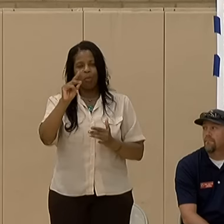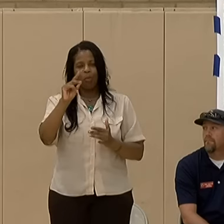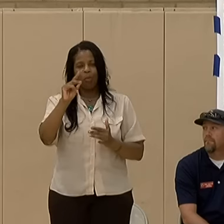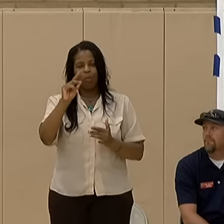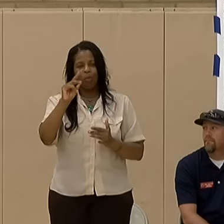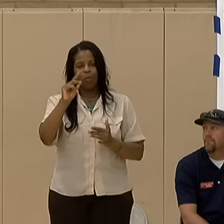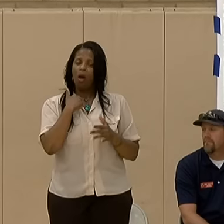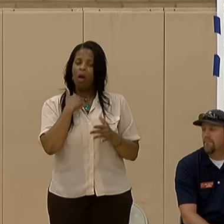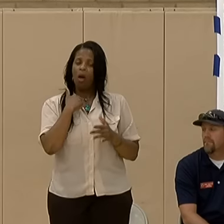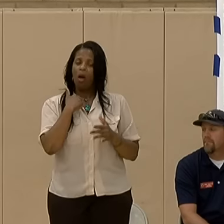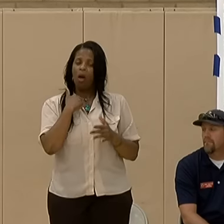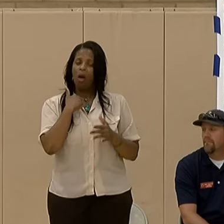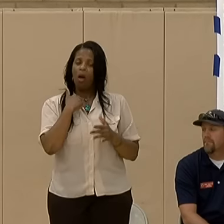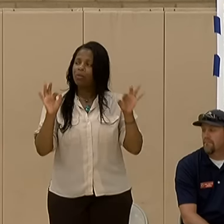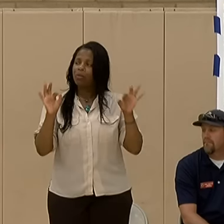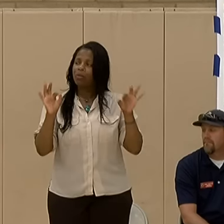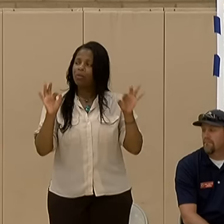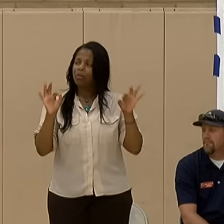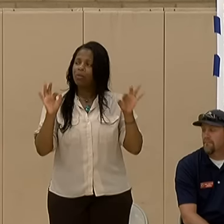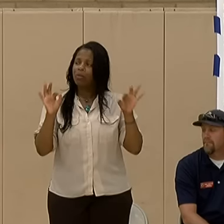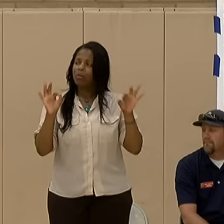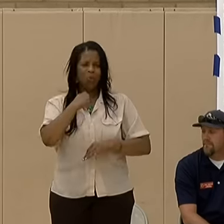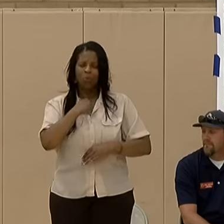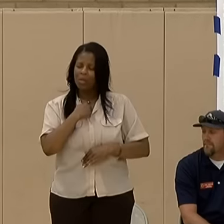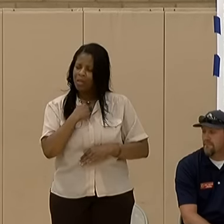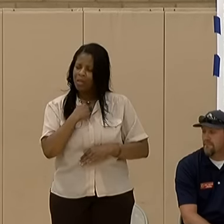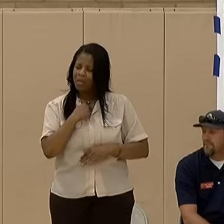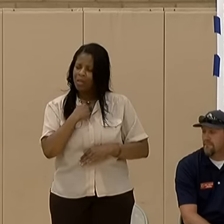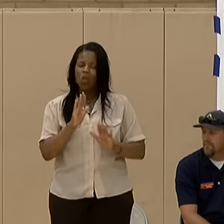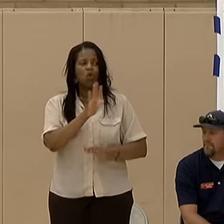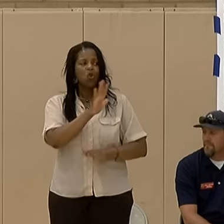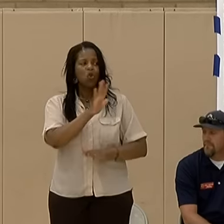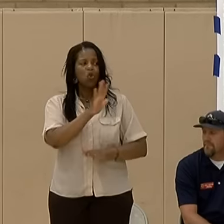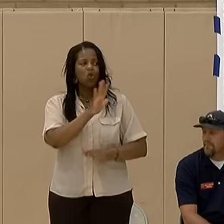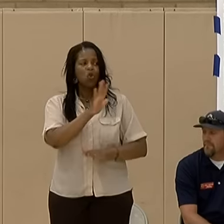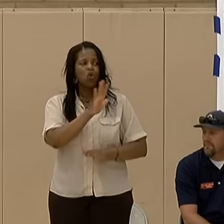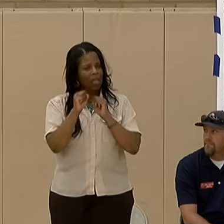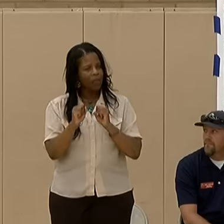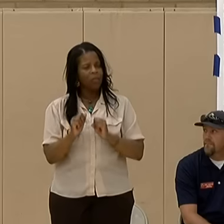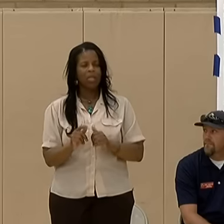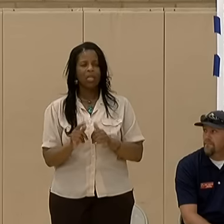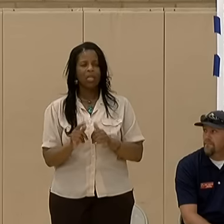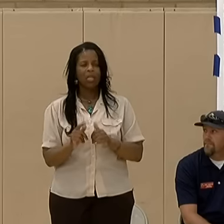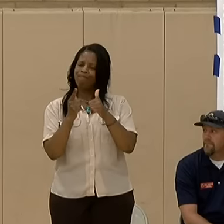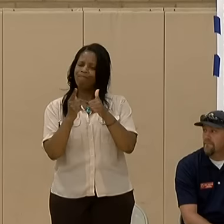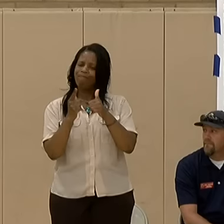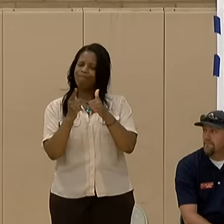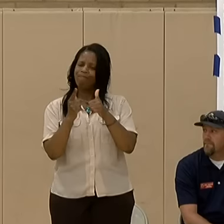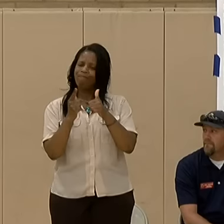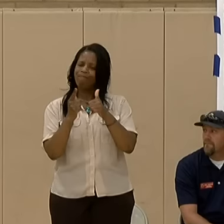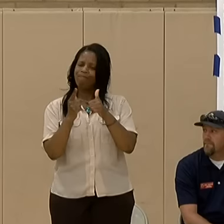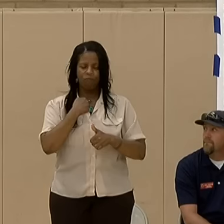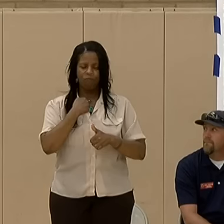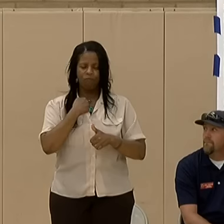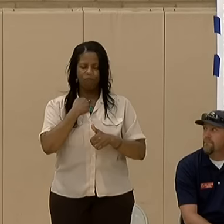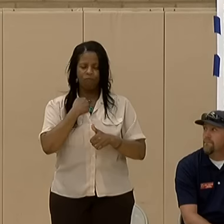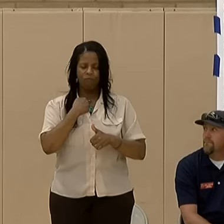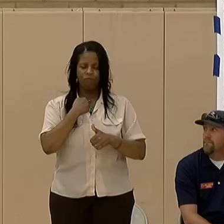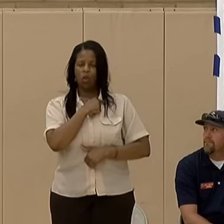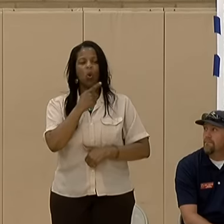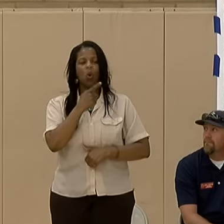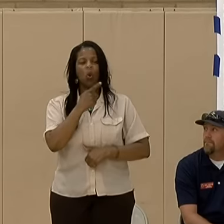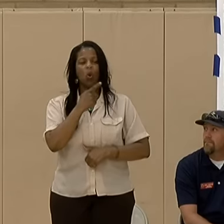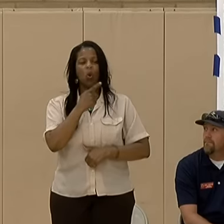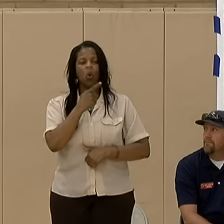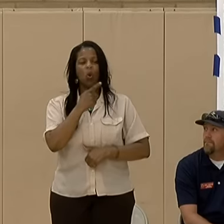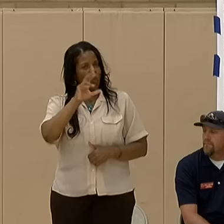stress this enough, your safety is our number one priority. We will get you back in,